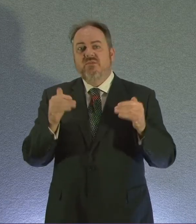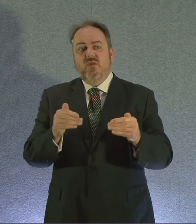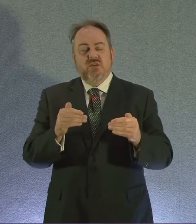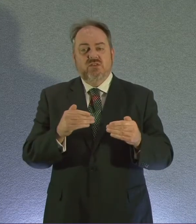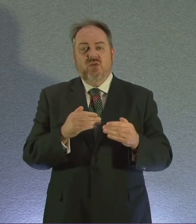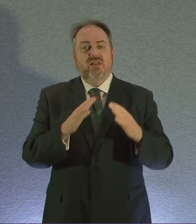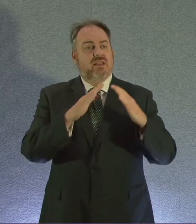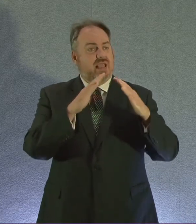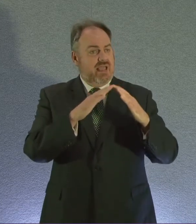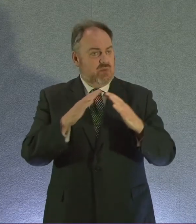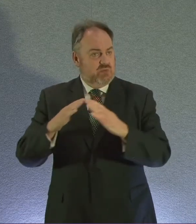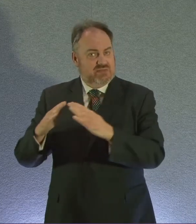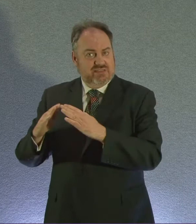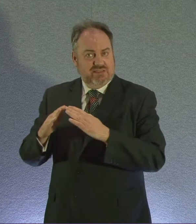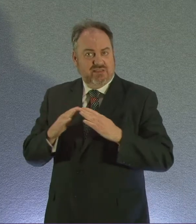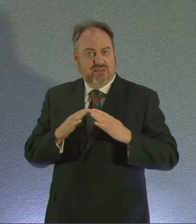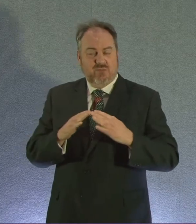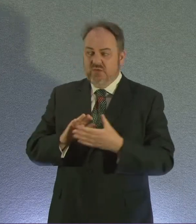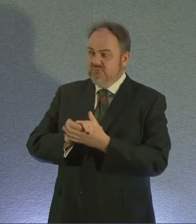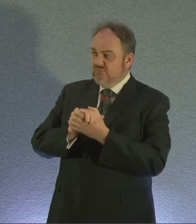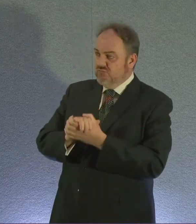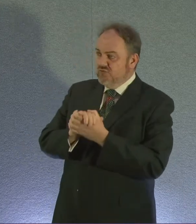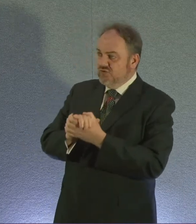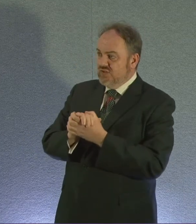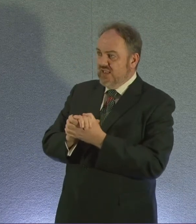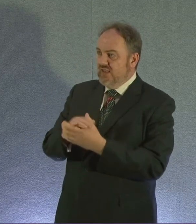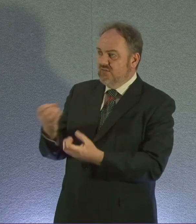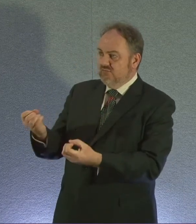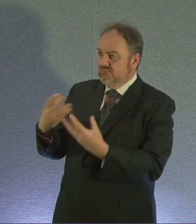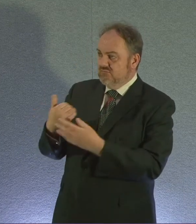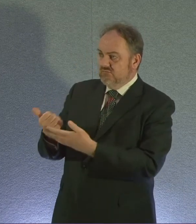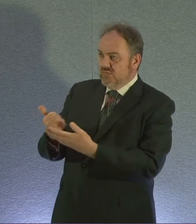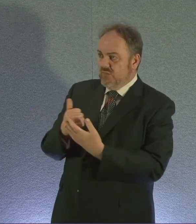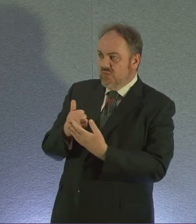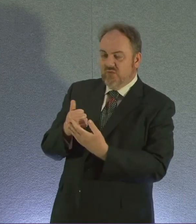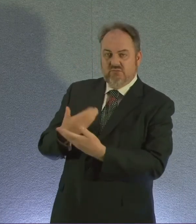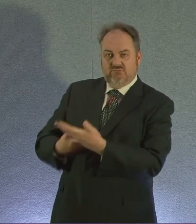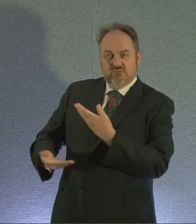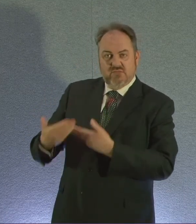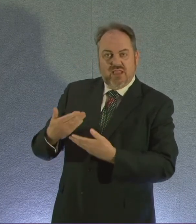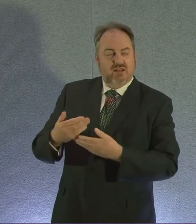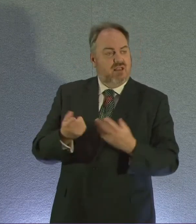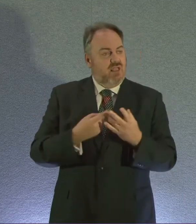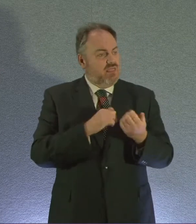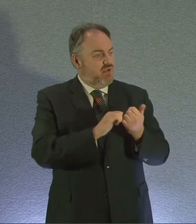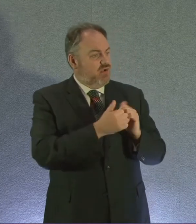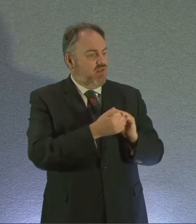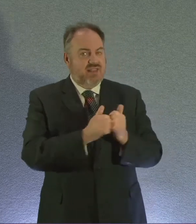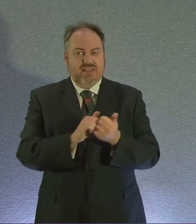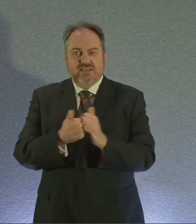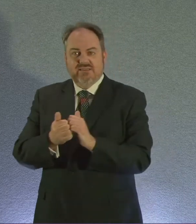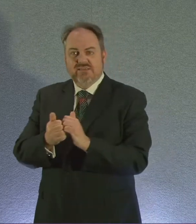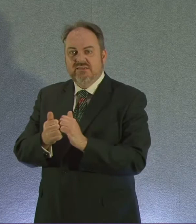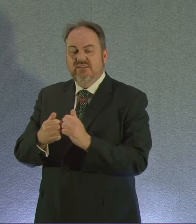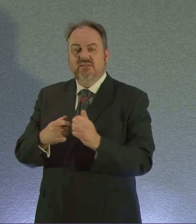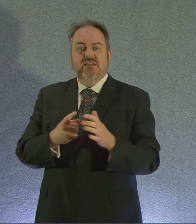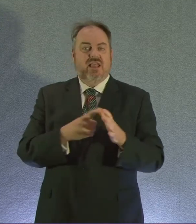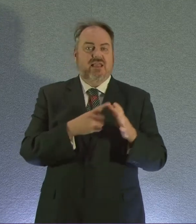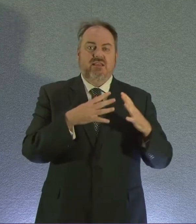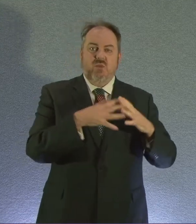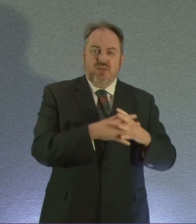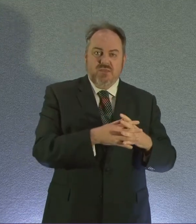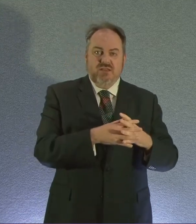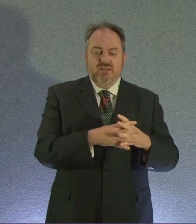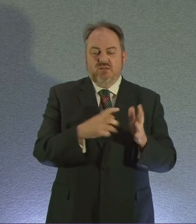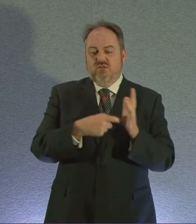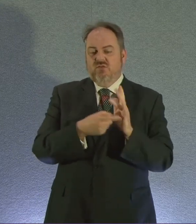to Minister Kevin Stewart for his very positive engagement on that, and my colleagues Andy Whiteman and Ross Greer